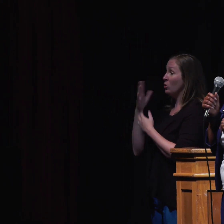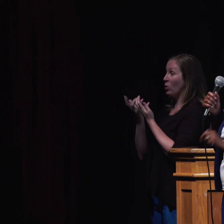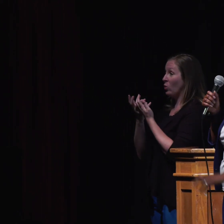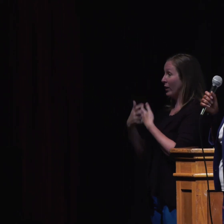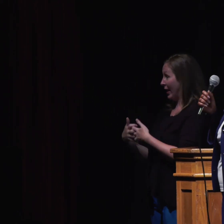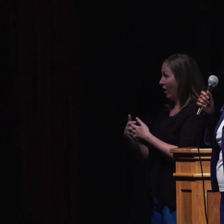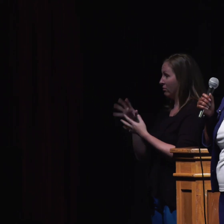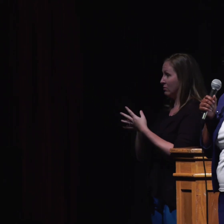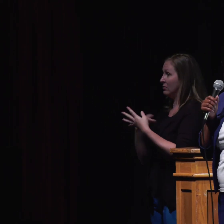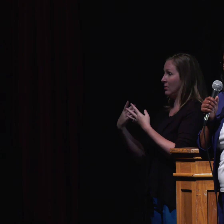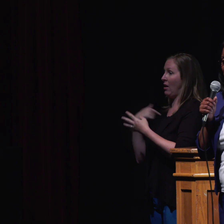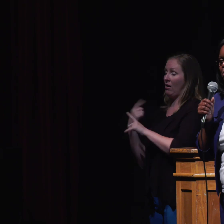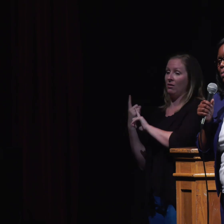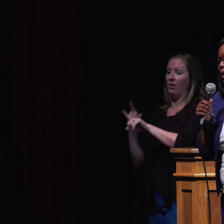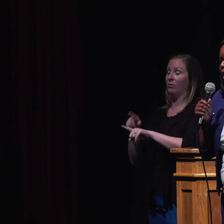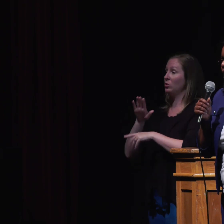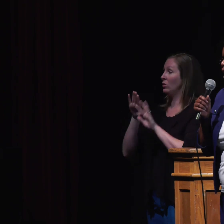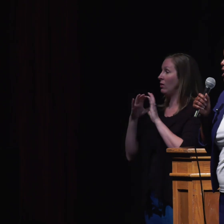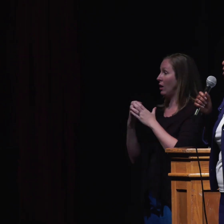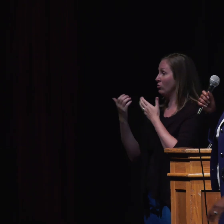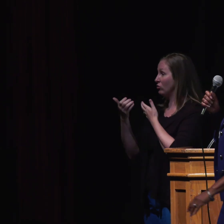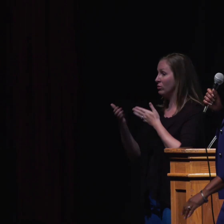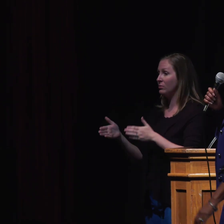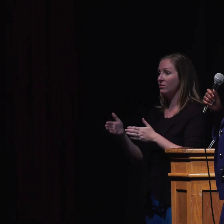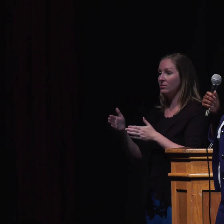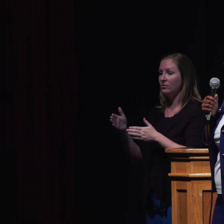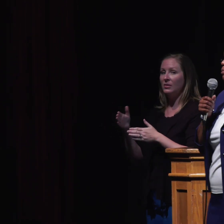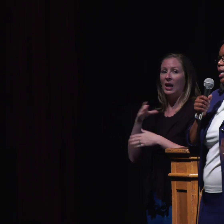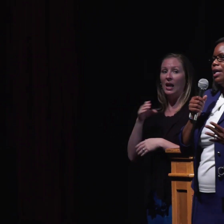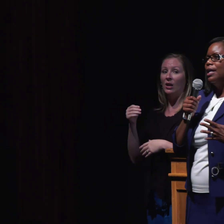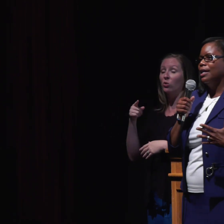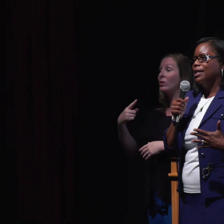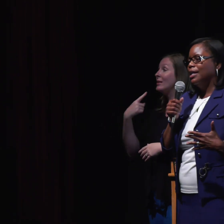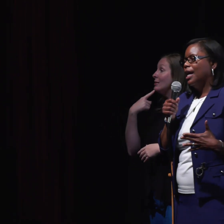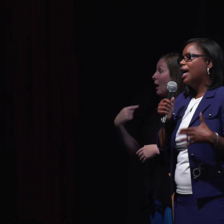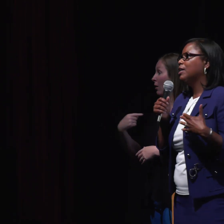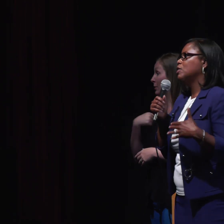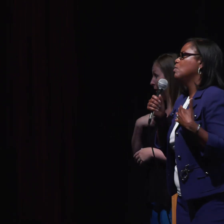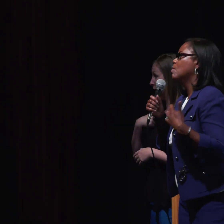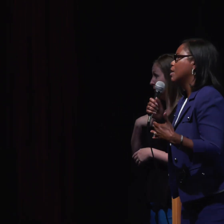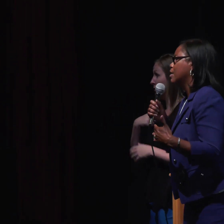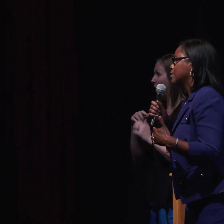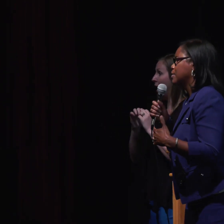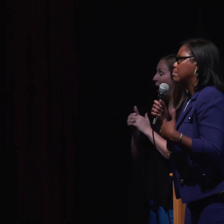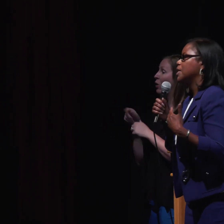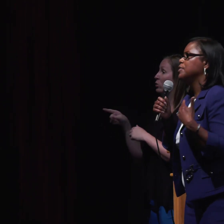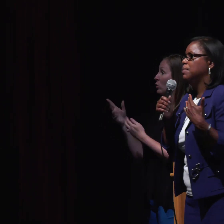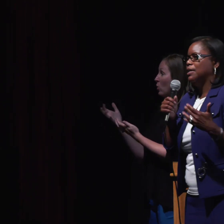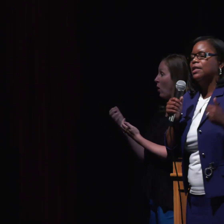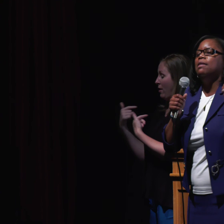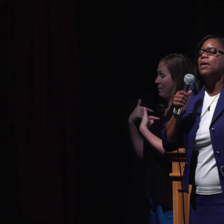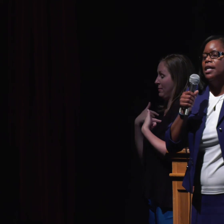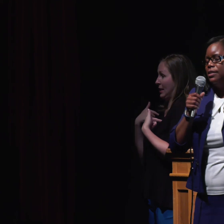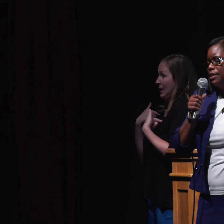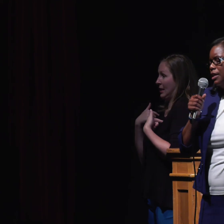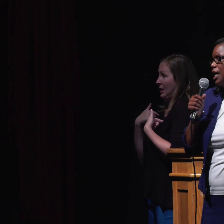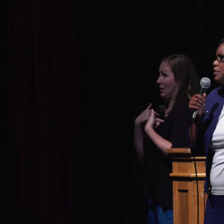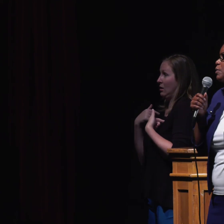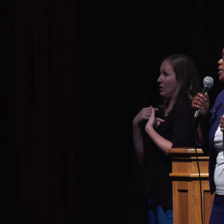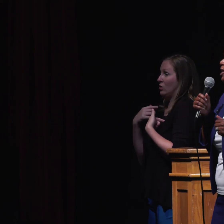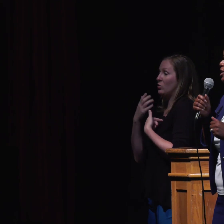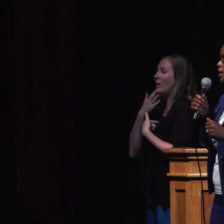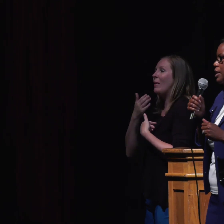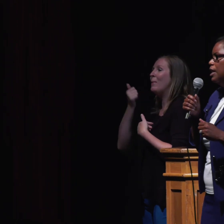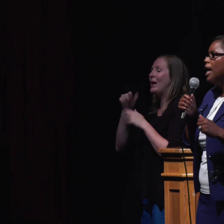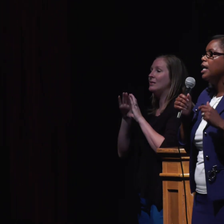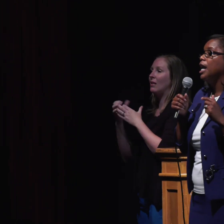it out so that I come to your classroom and you get to tell me how you want me to be the best